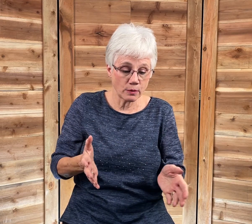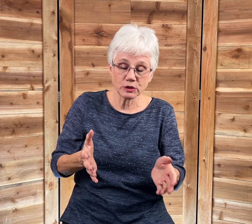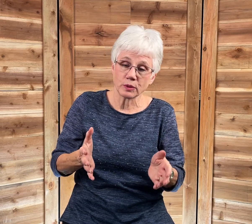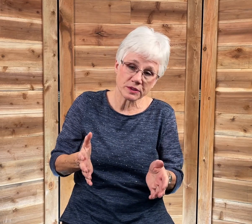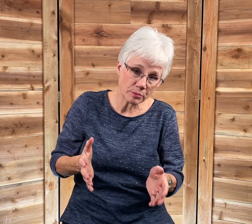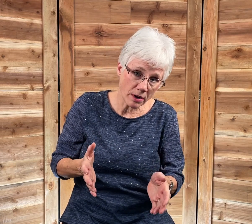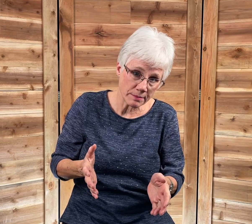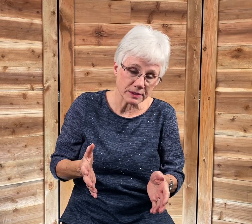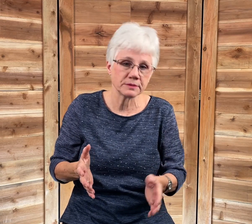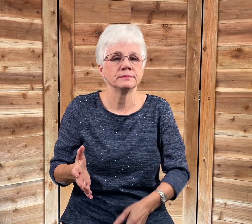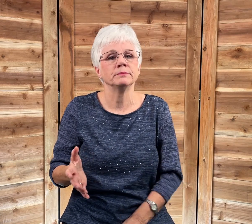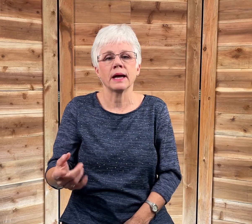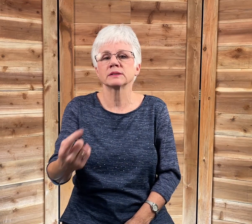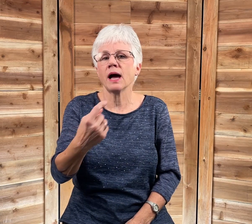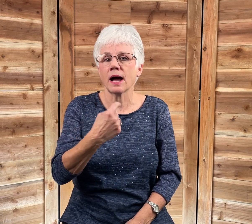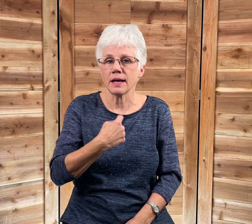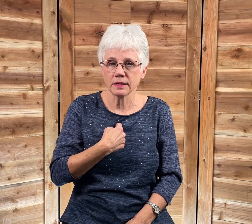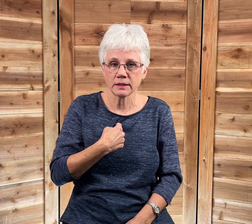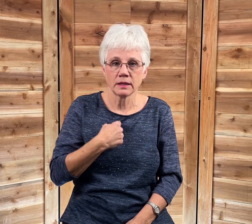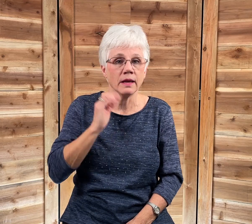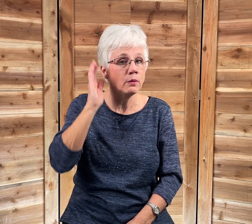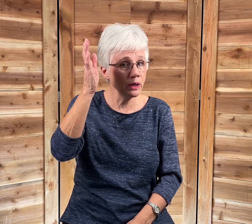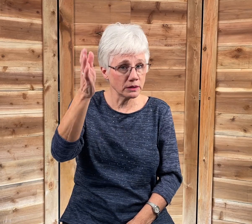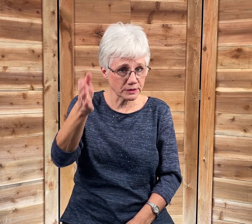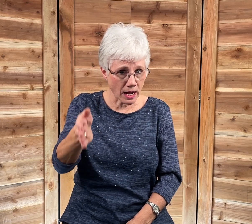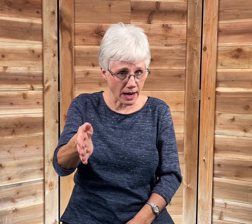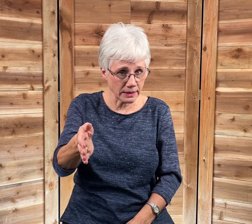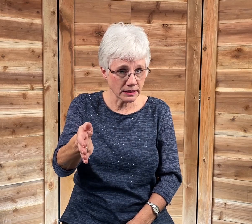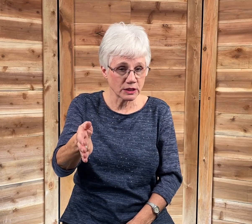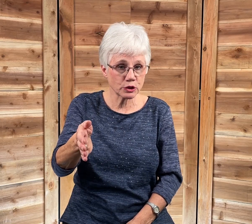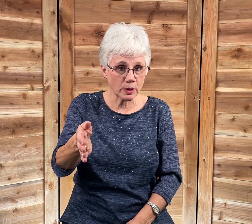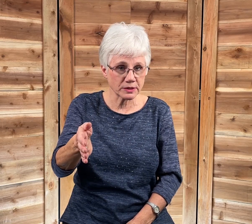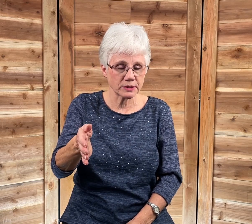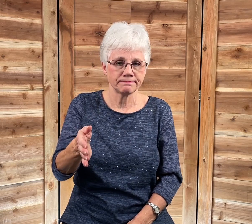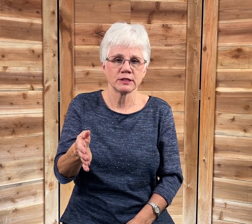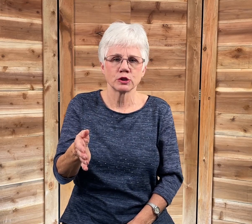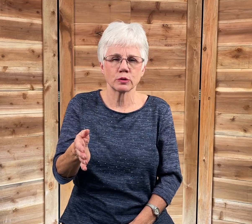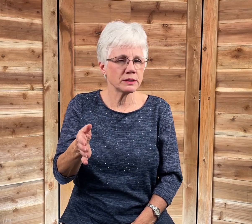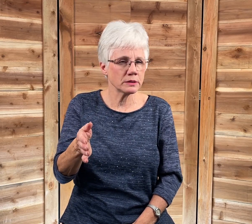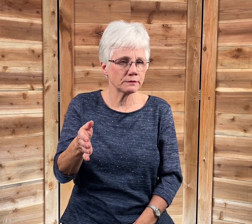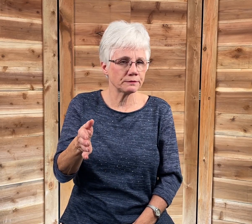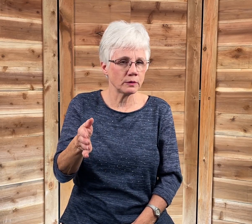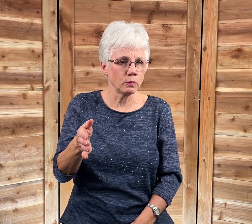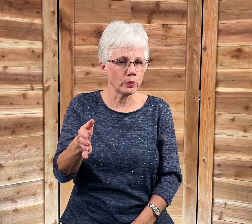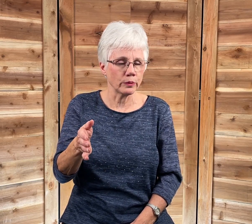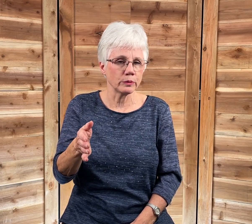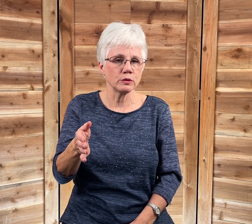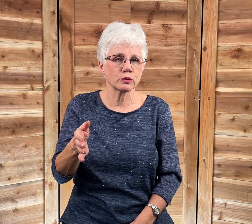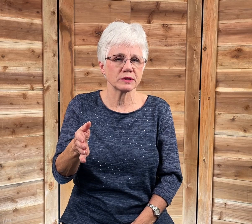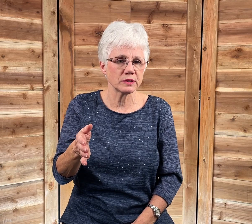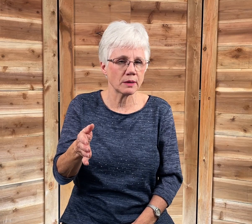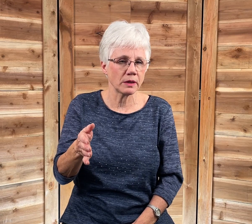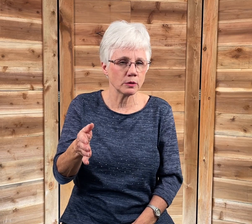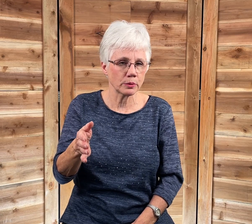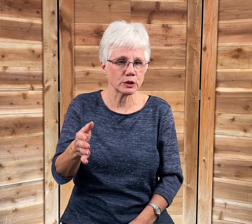says I will trust the promise. Back to I, and the will sign, trust. Trust is a firm word. When you